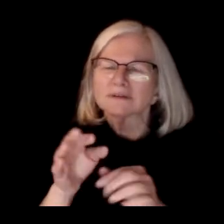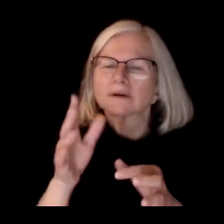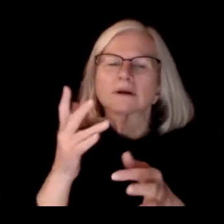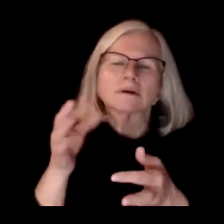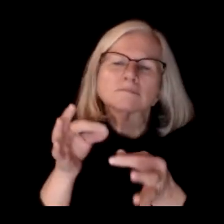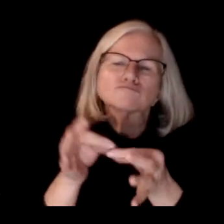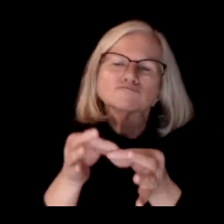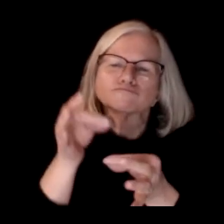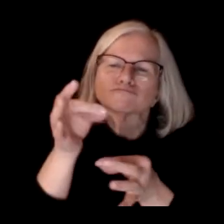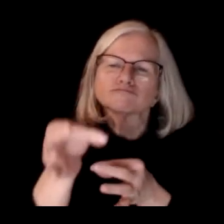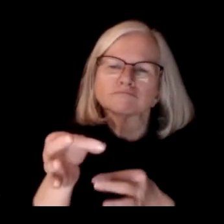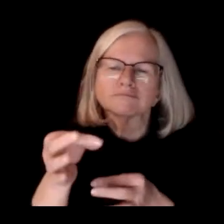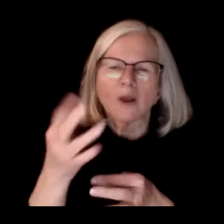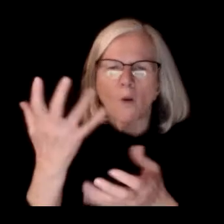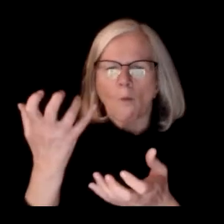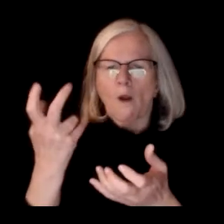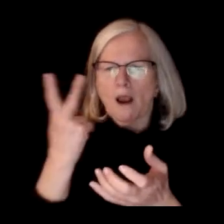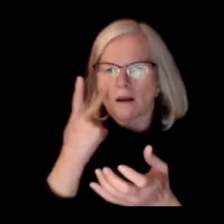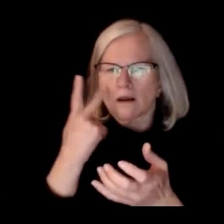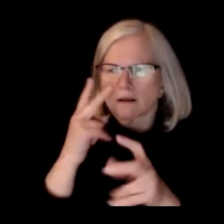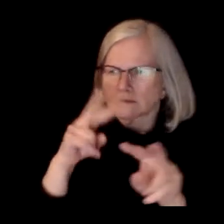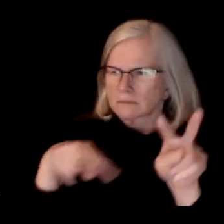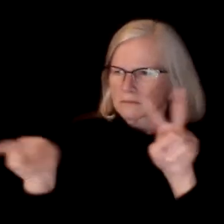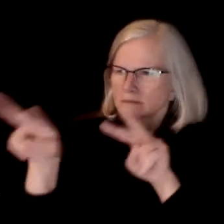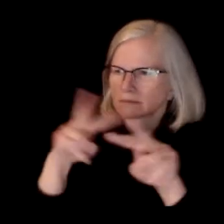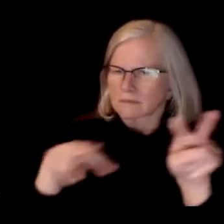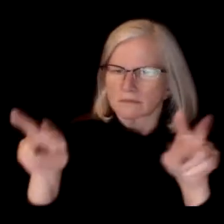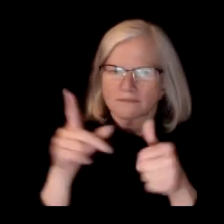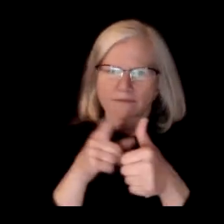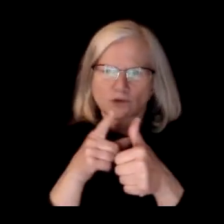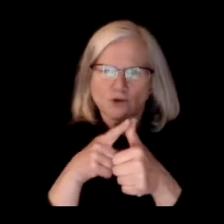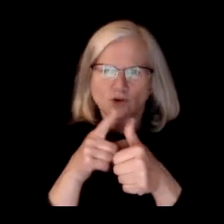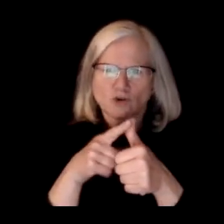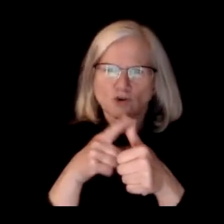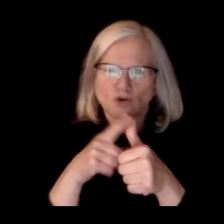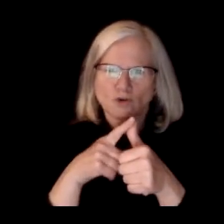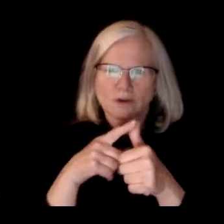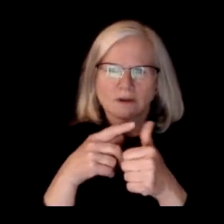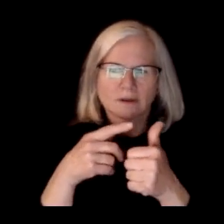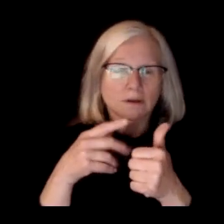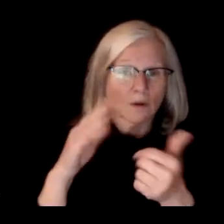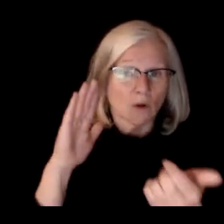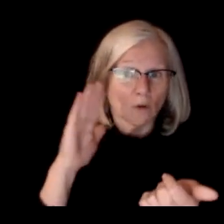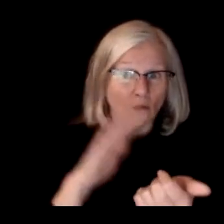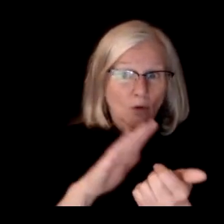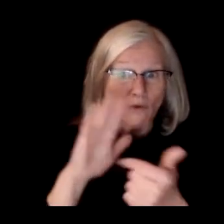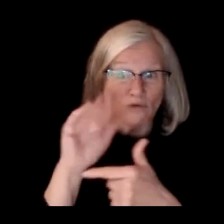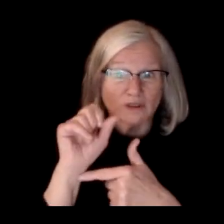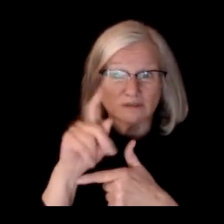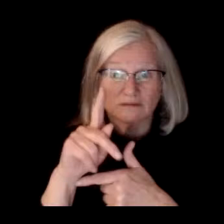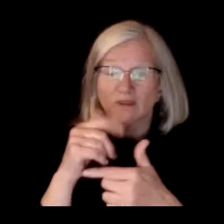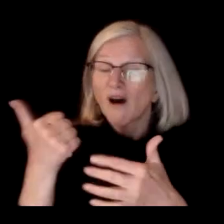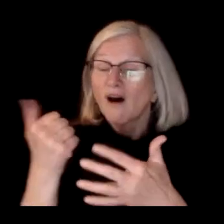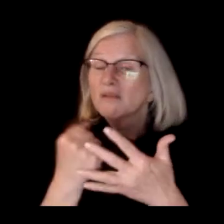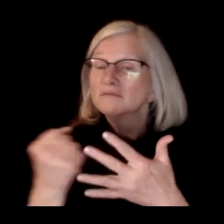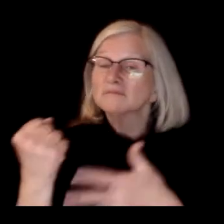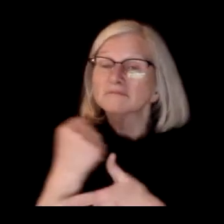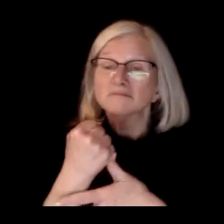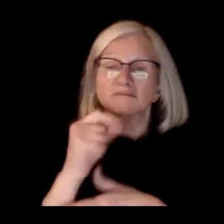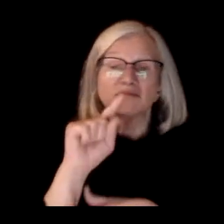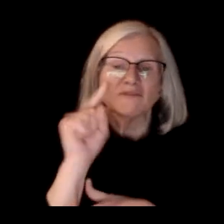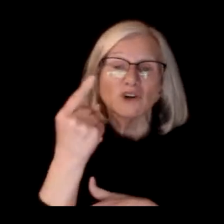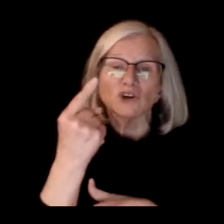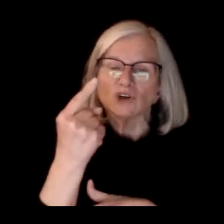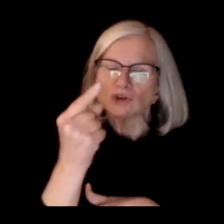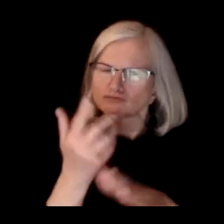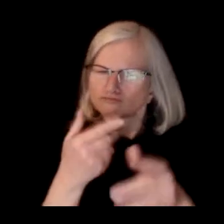perceive that they're at low risk and want to make it available to others first, or because they want to see how it